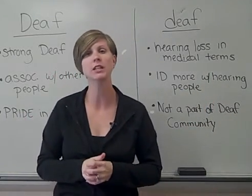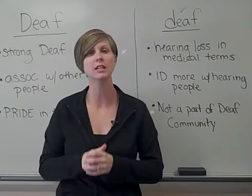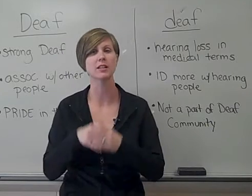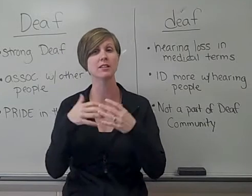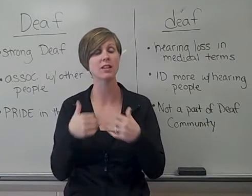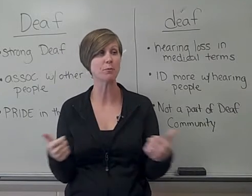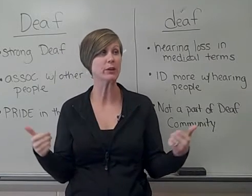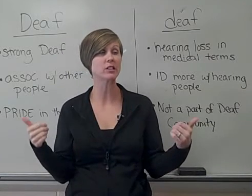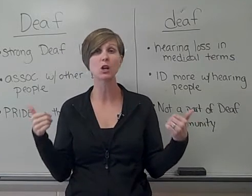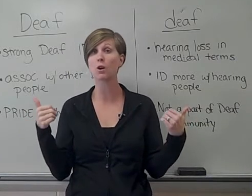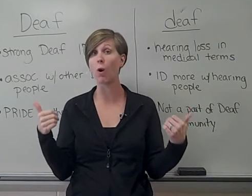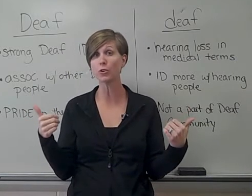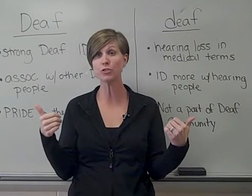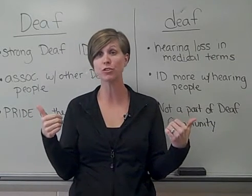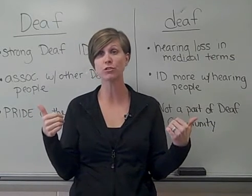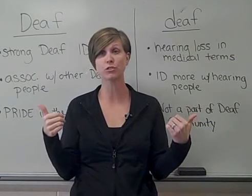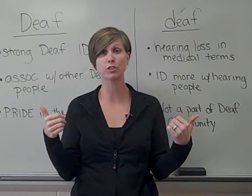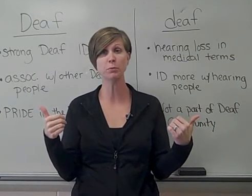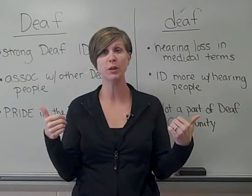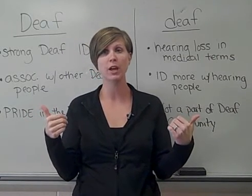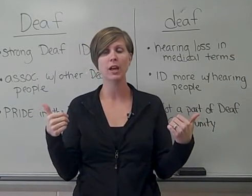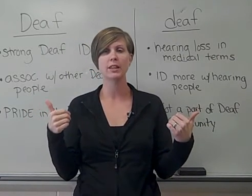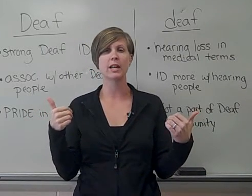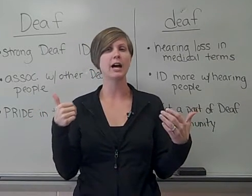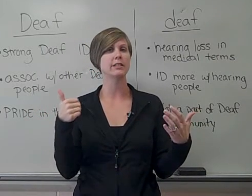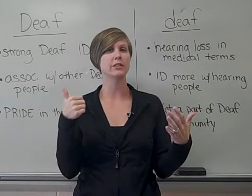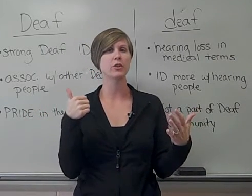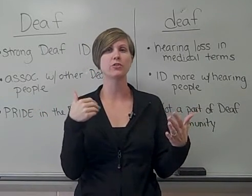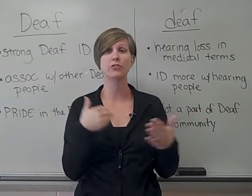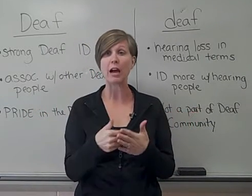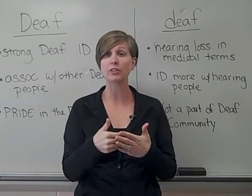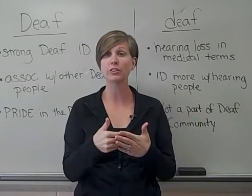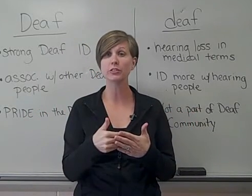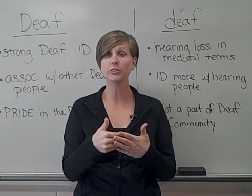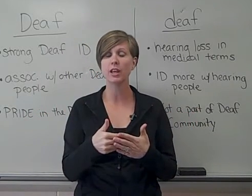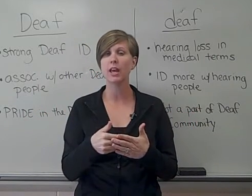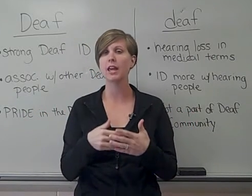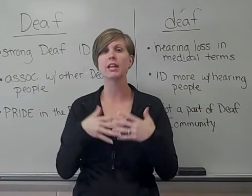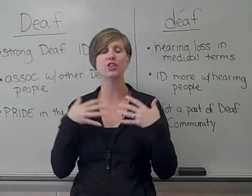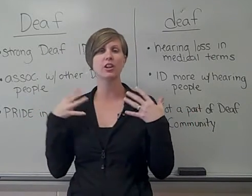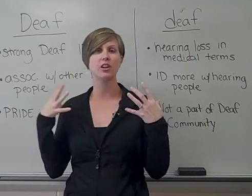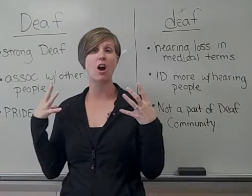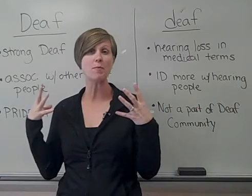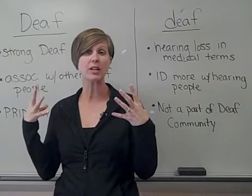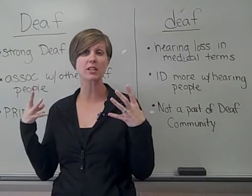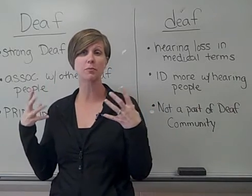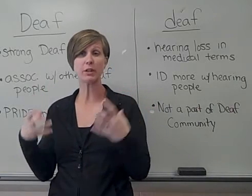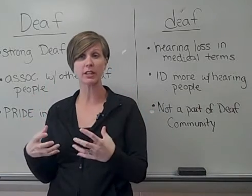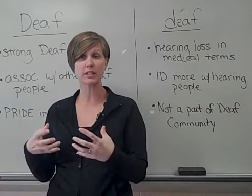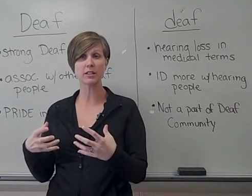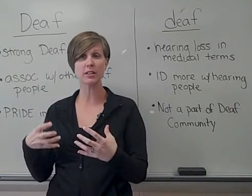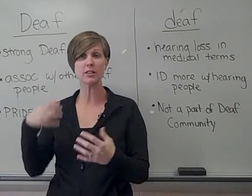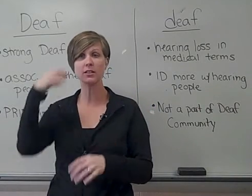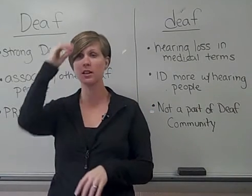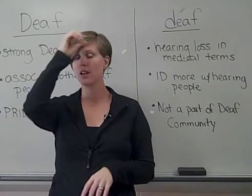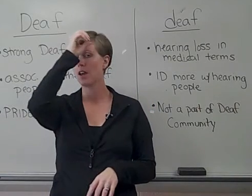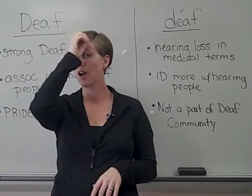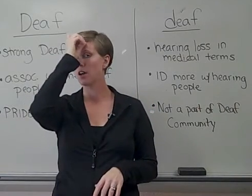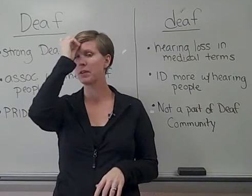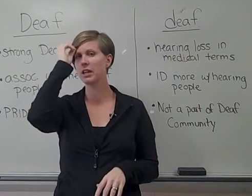community is a separate cultural group that has its own values, and they share common experiences.